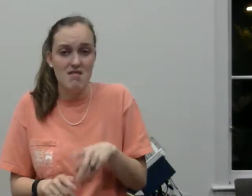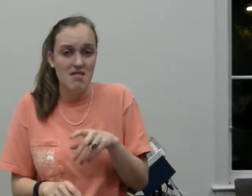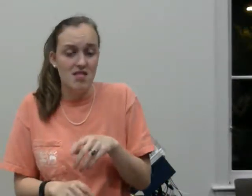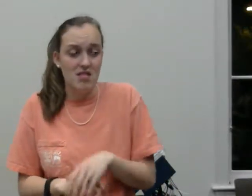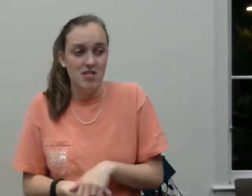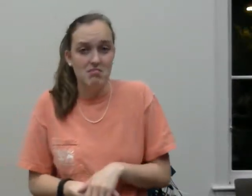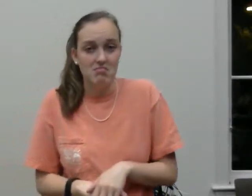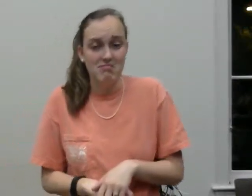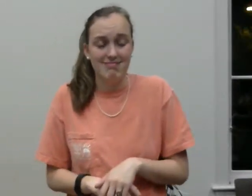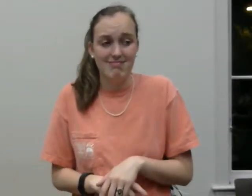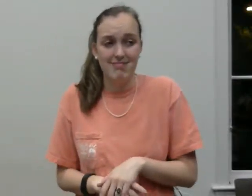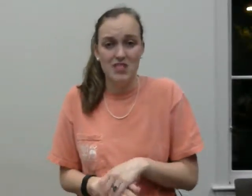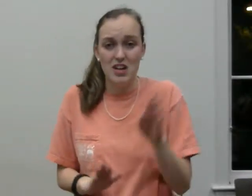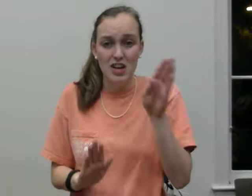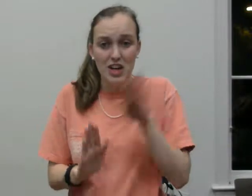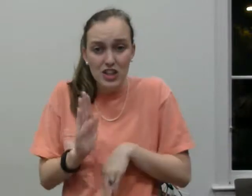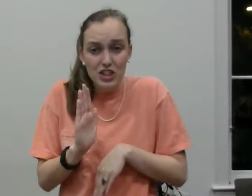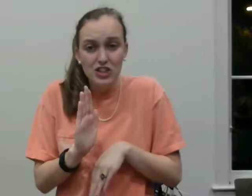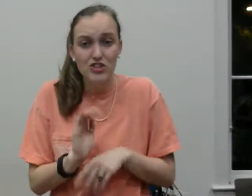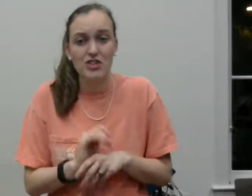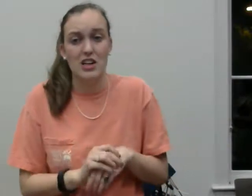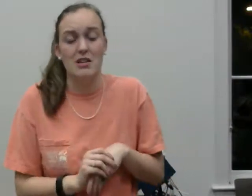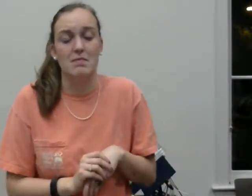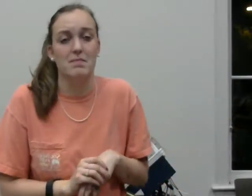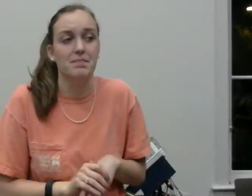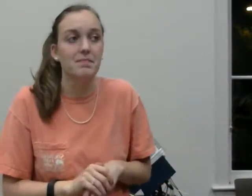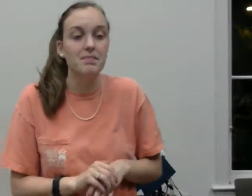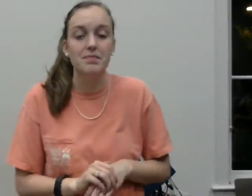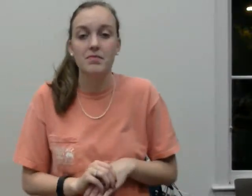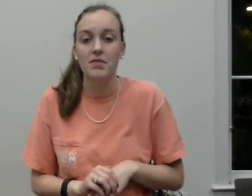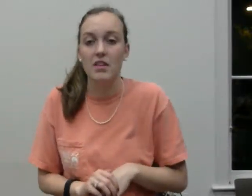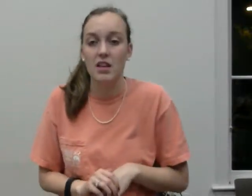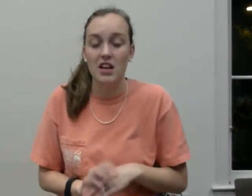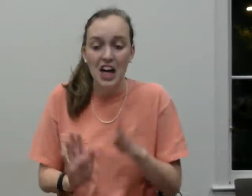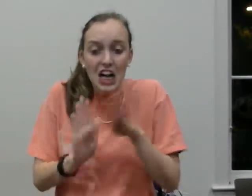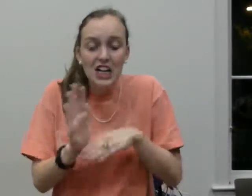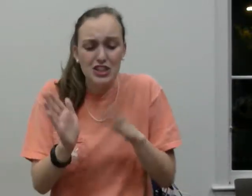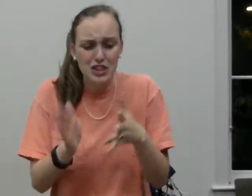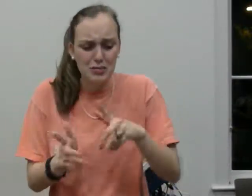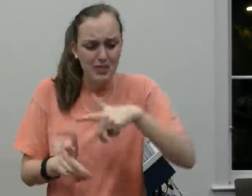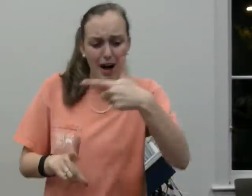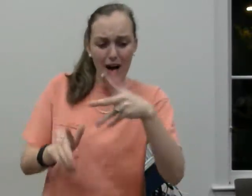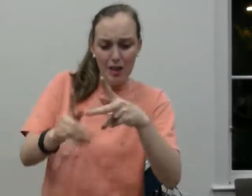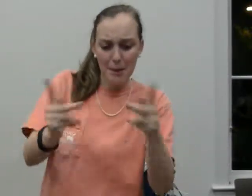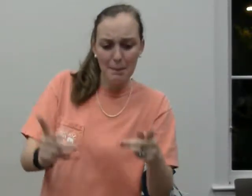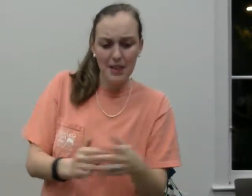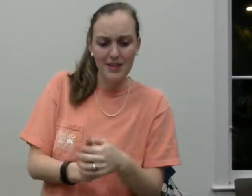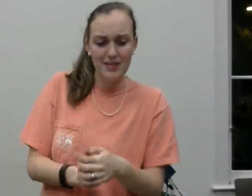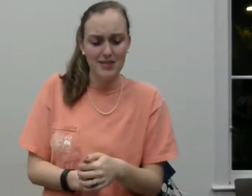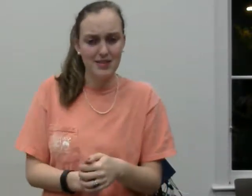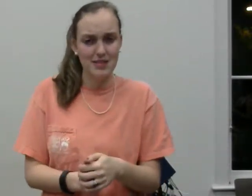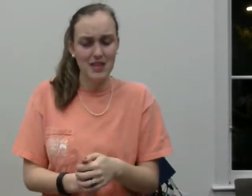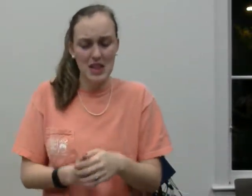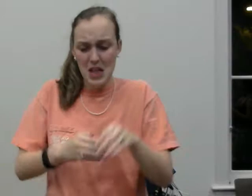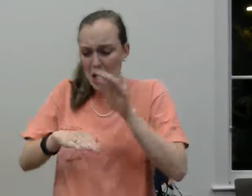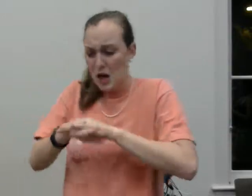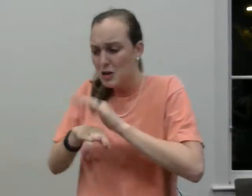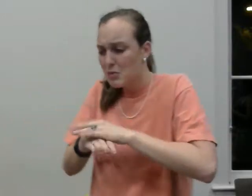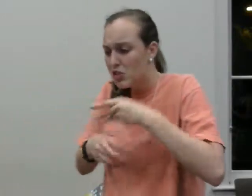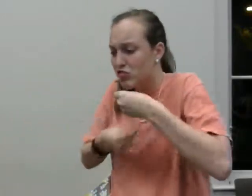Dutch tea. Right? They paid less for it. They were getting it for cheaper. The British government thought, this is great. We're giving it to them for cheaper, and we're collecting